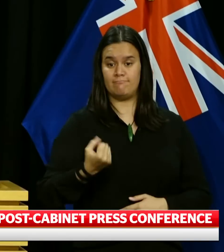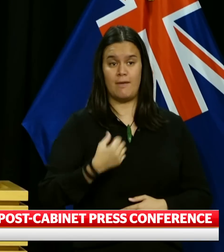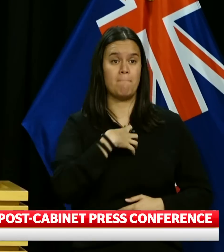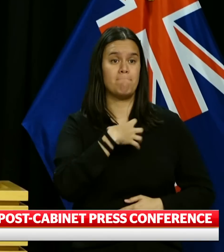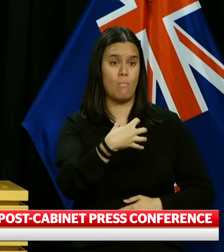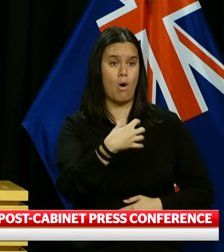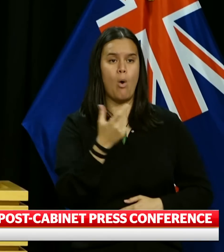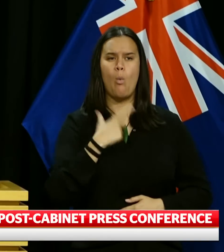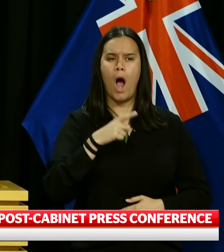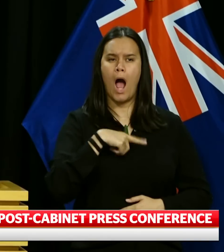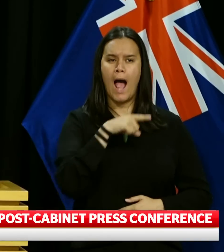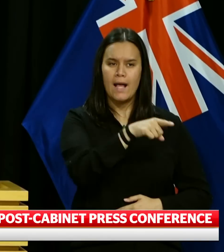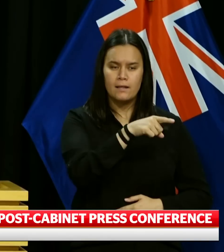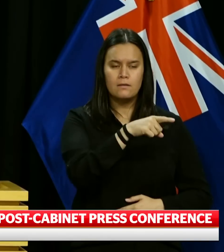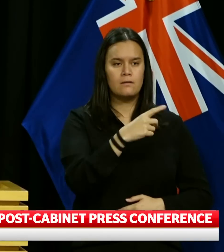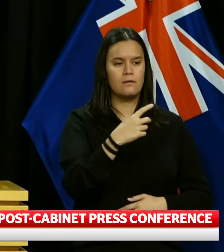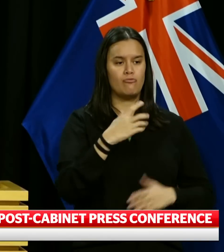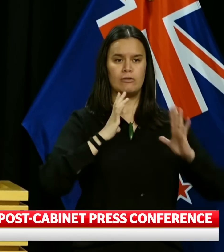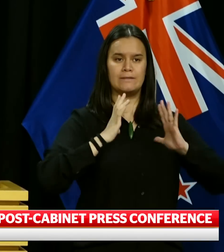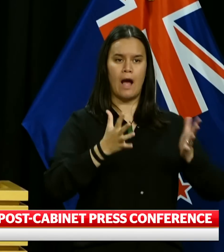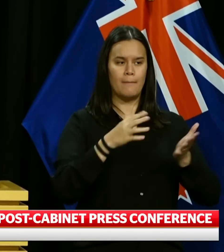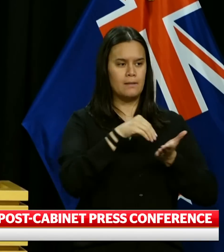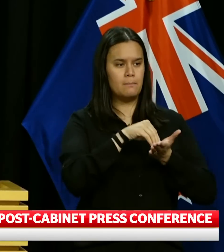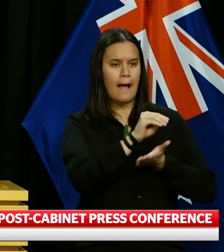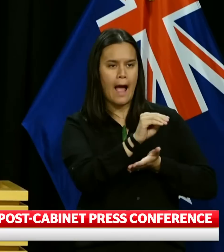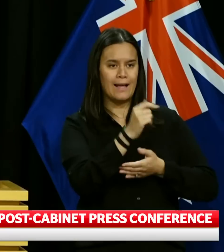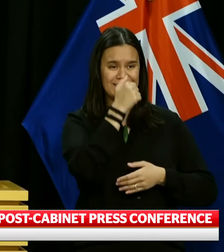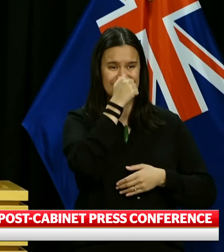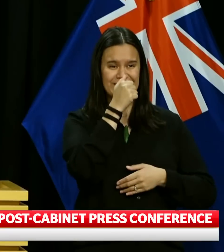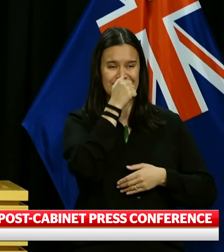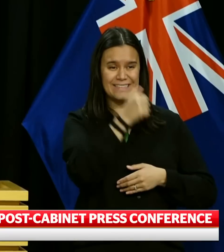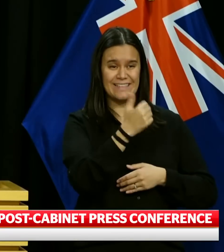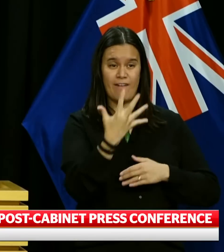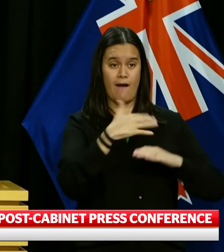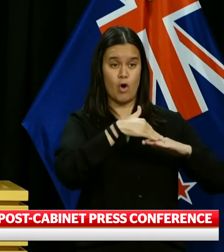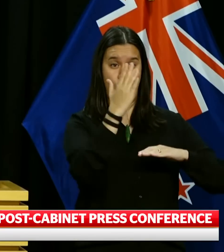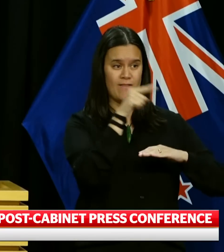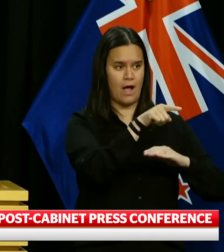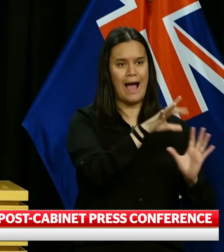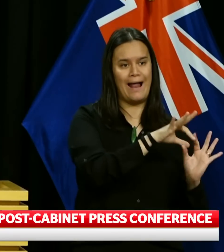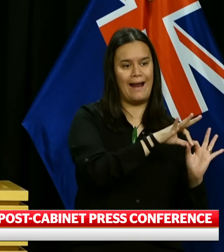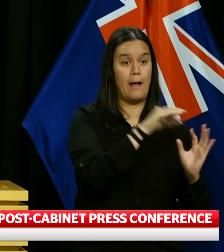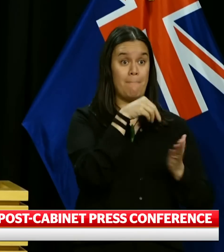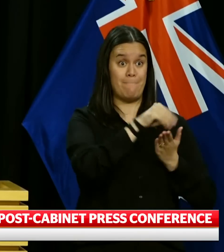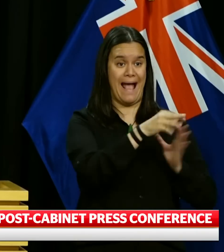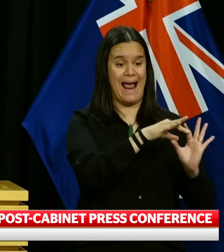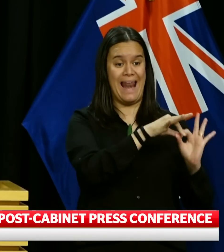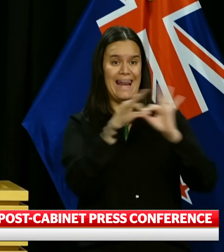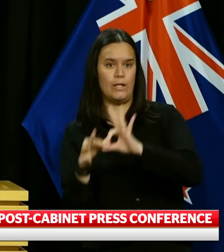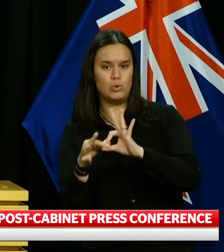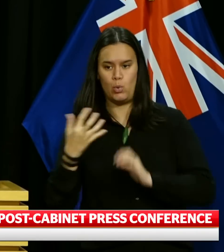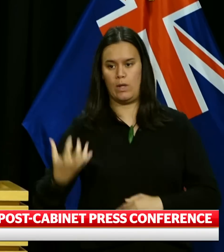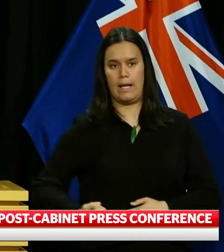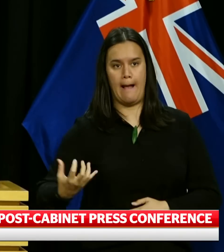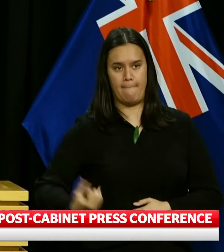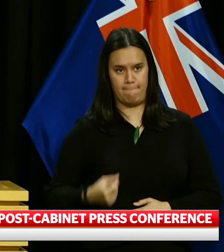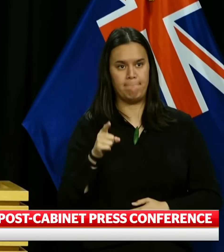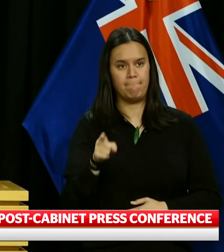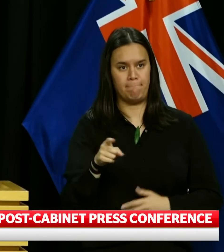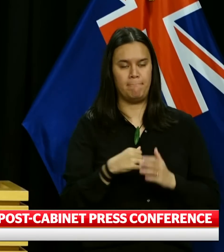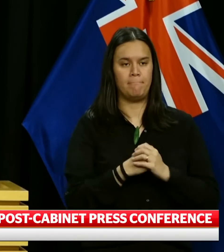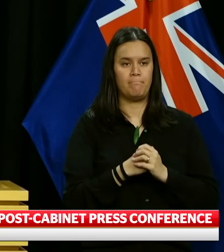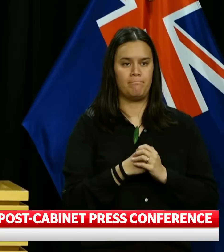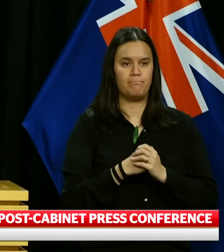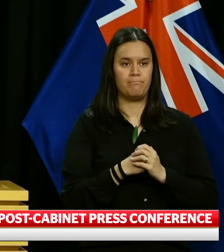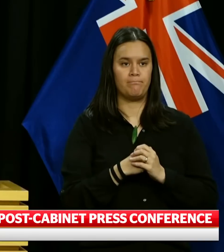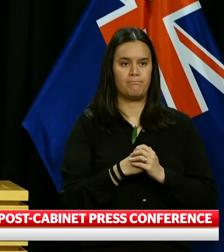to 2/3 of the average wage. This year, with higher inflation, payments have instead been matched